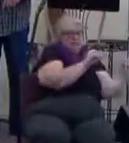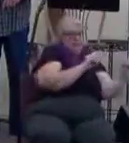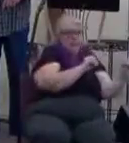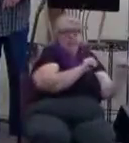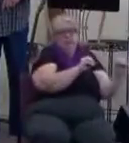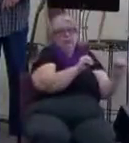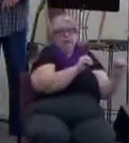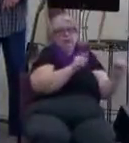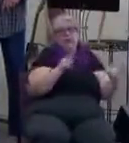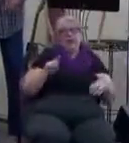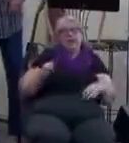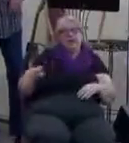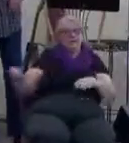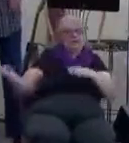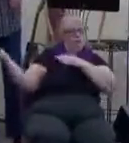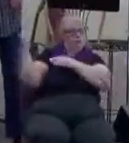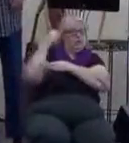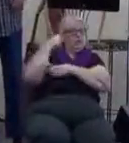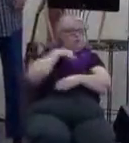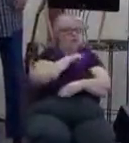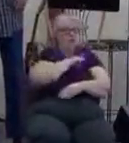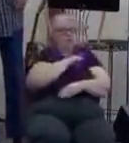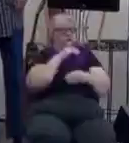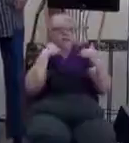I had a woman ask me yesterday, "Hey, ma'am,